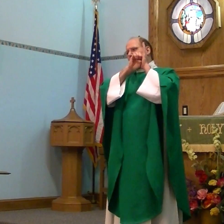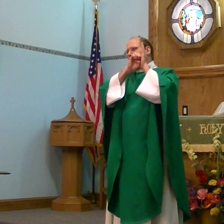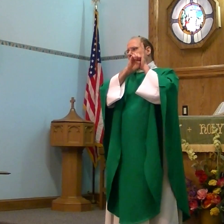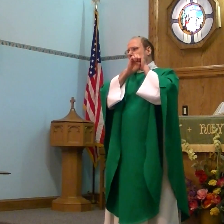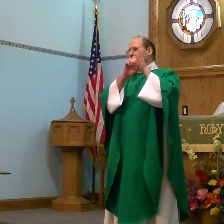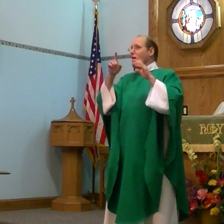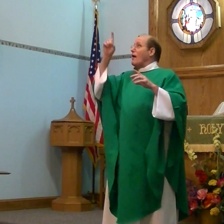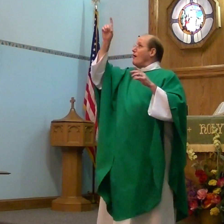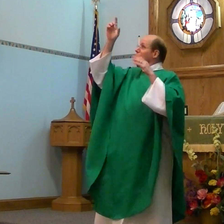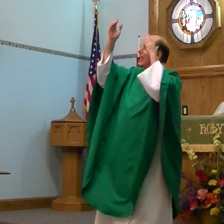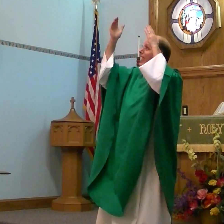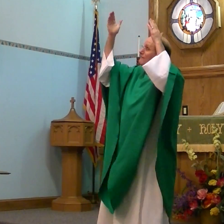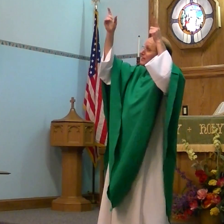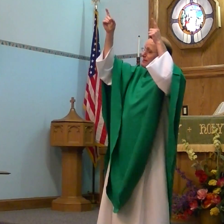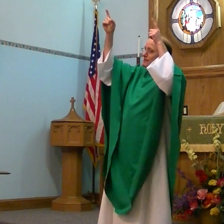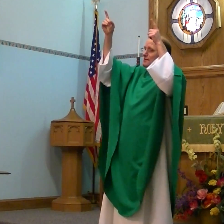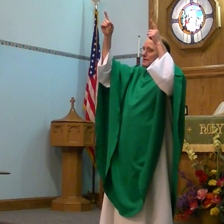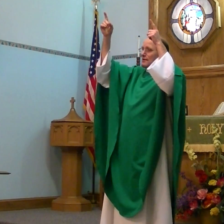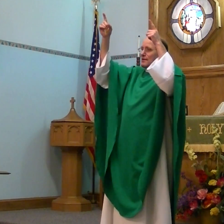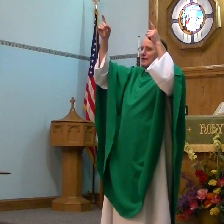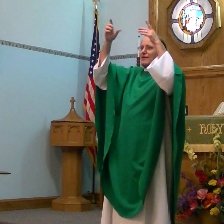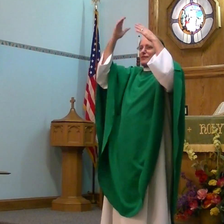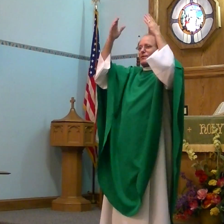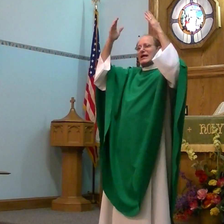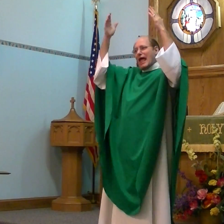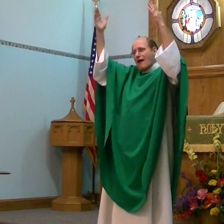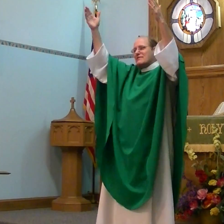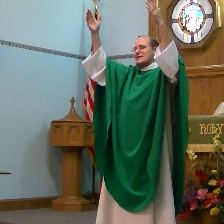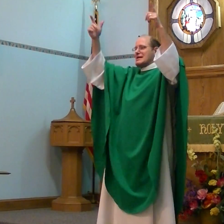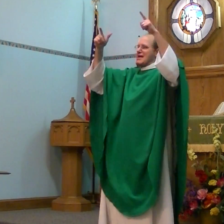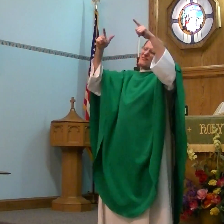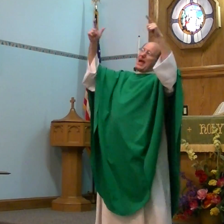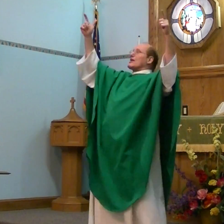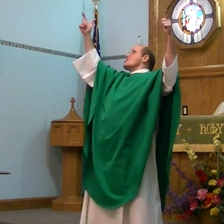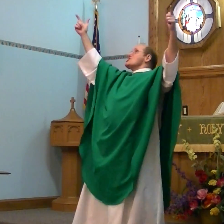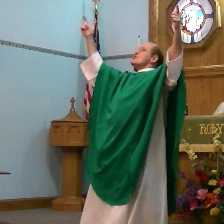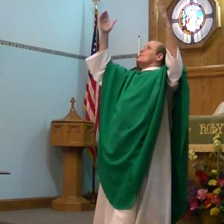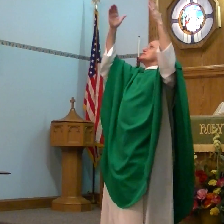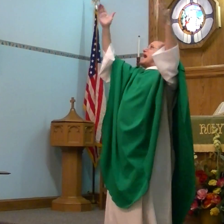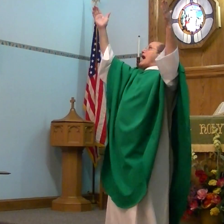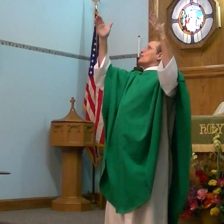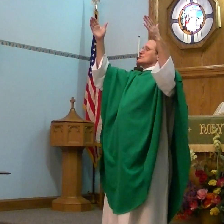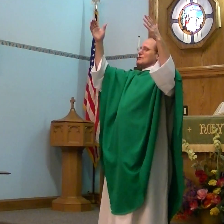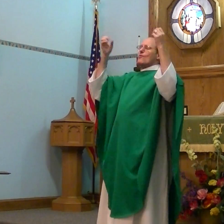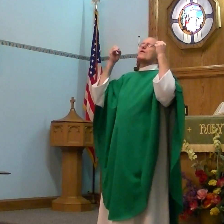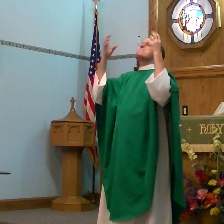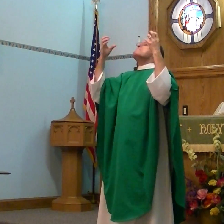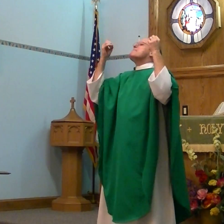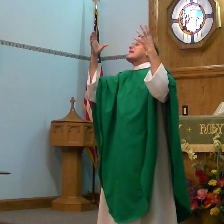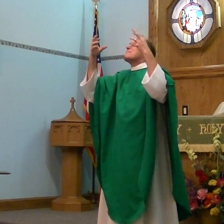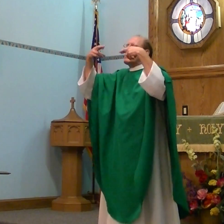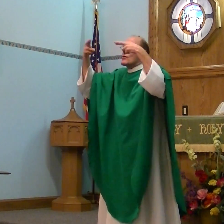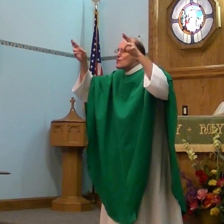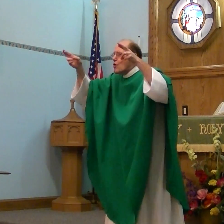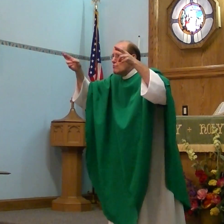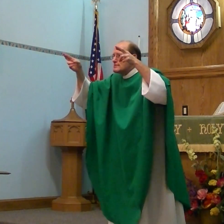of heaven. There in heaven, that huge house with many, many rooms,